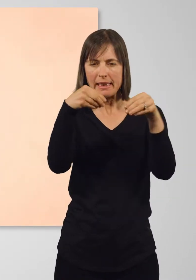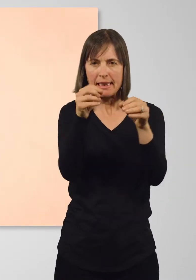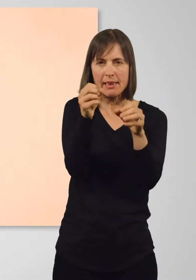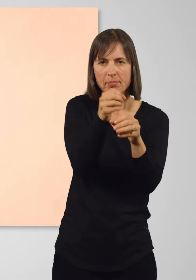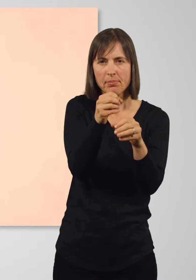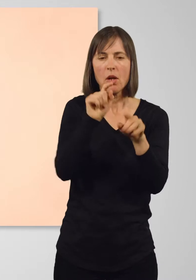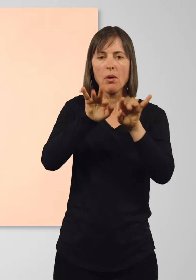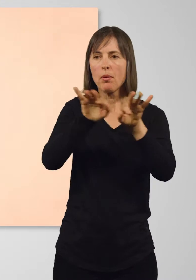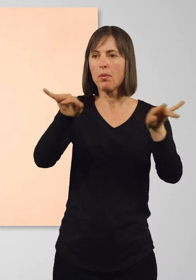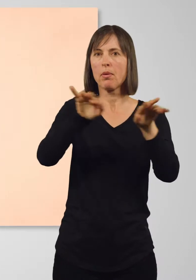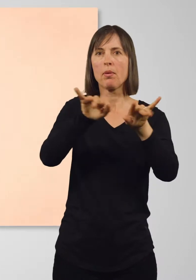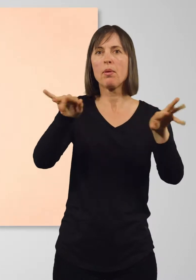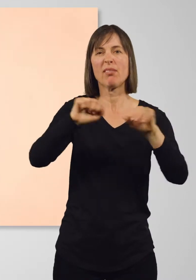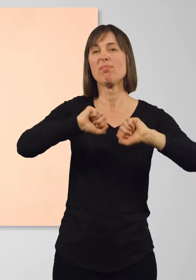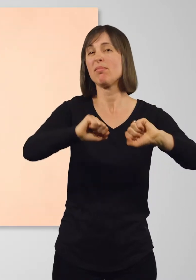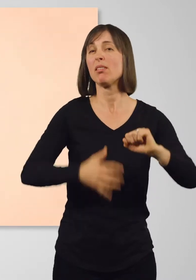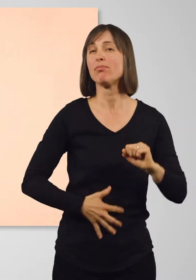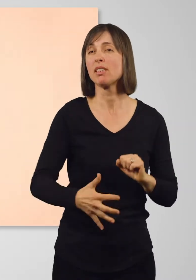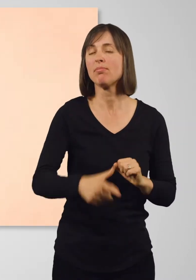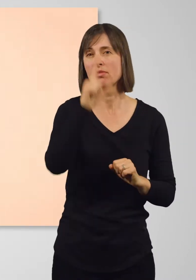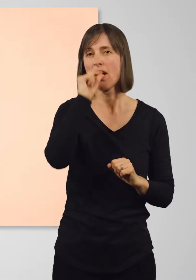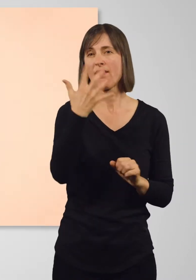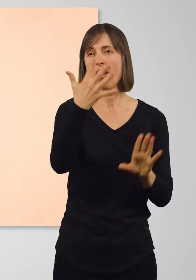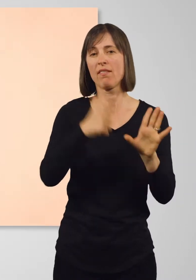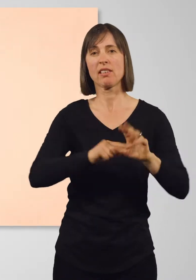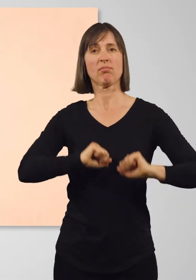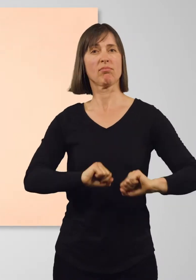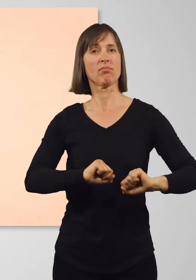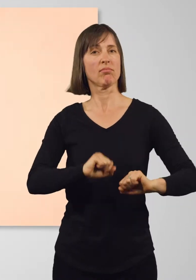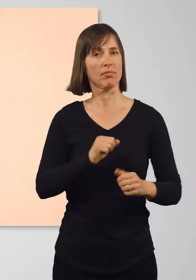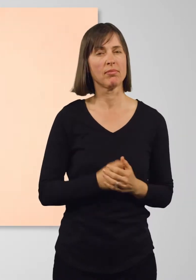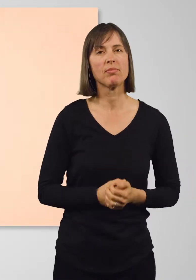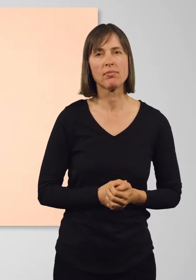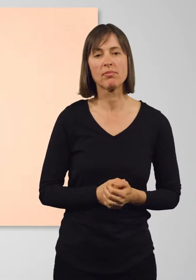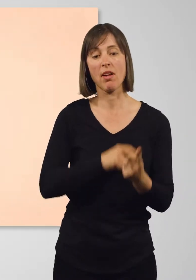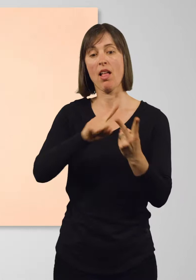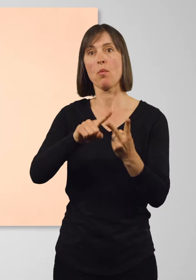in a small piece of plastic. It can last for 5 years.